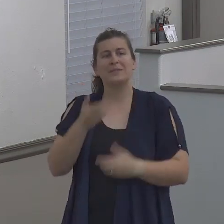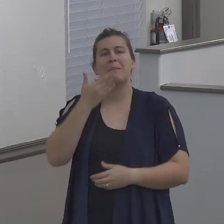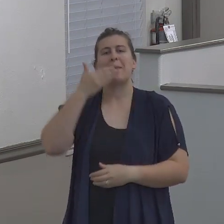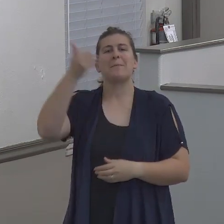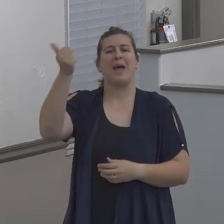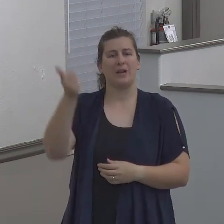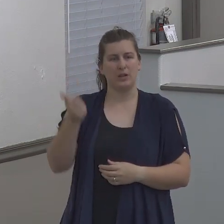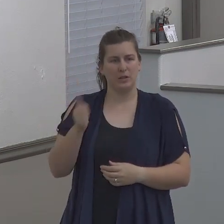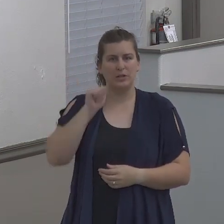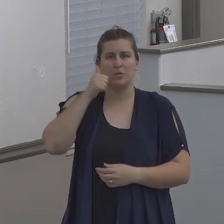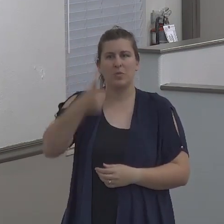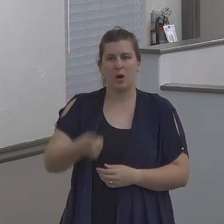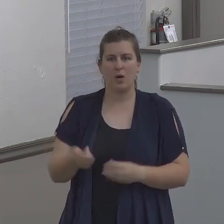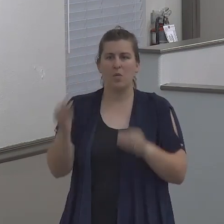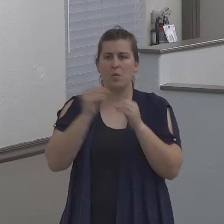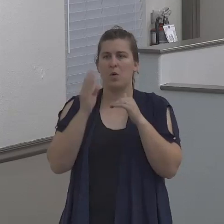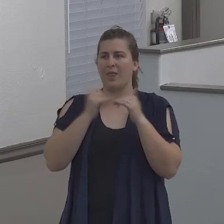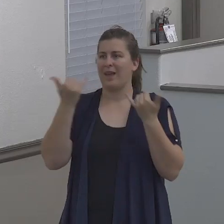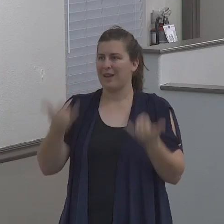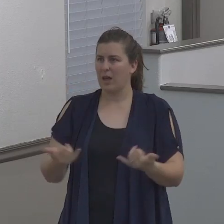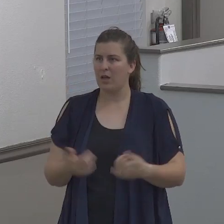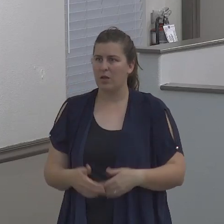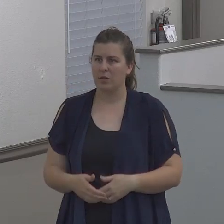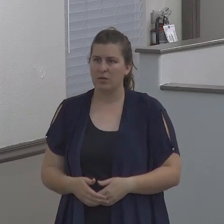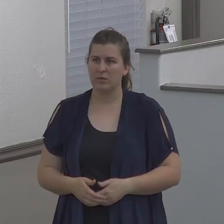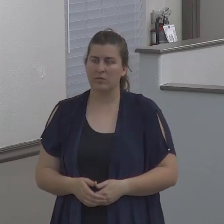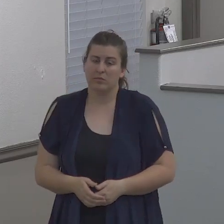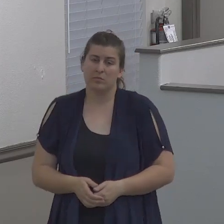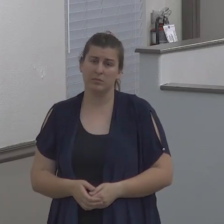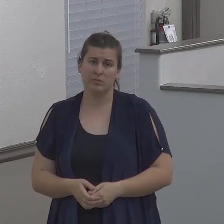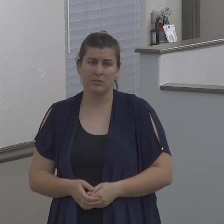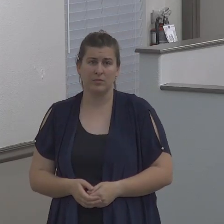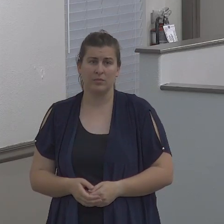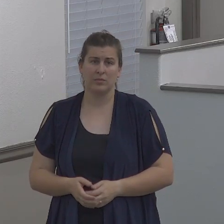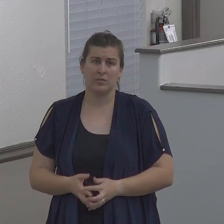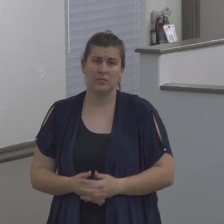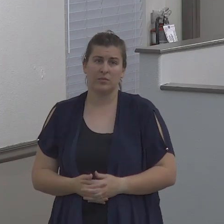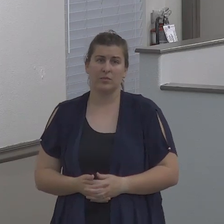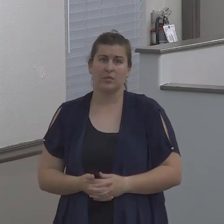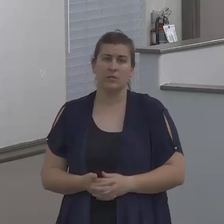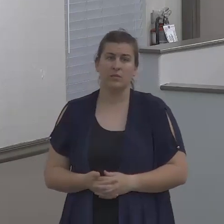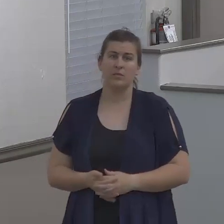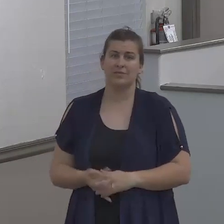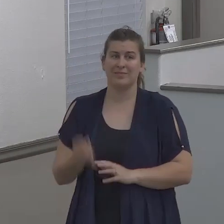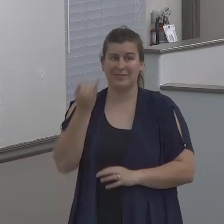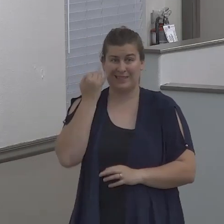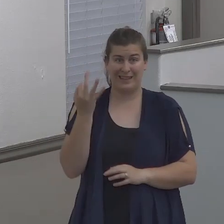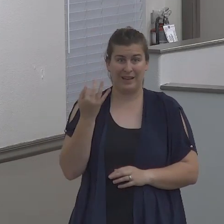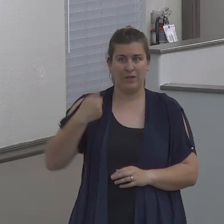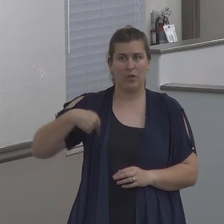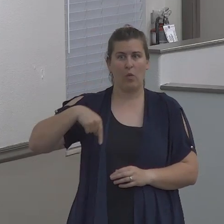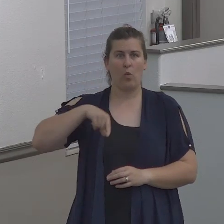Every Christian wants to be a better Christian tomorrow.